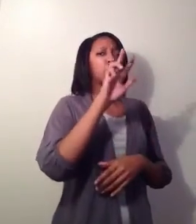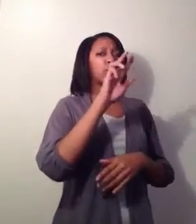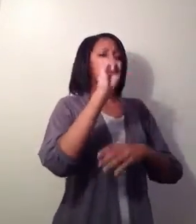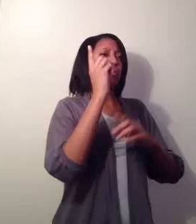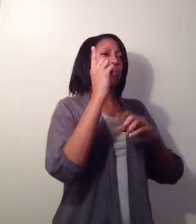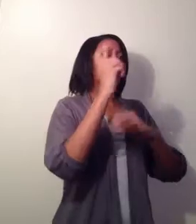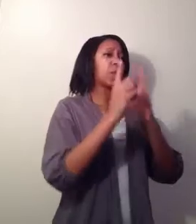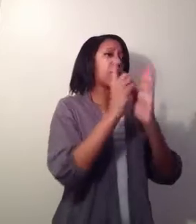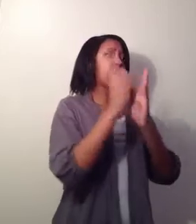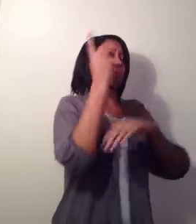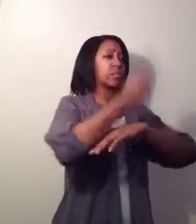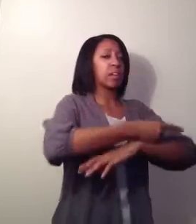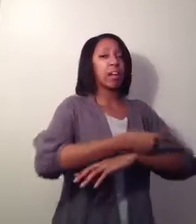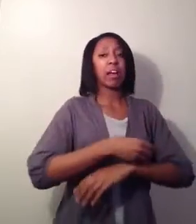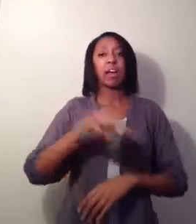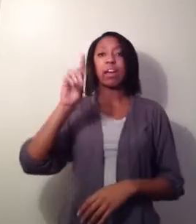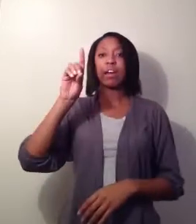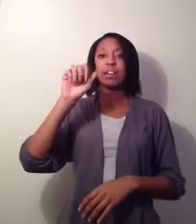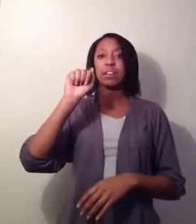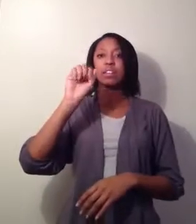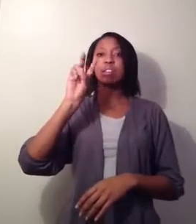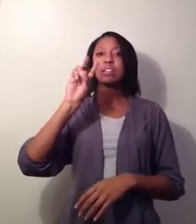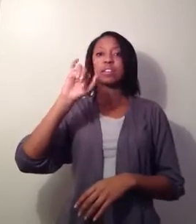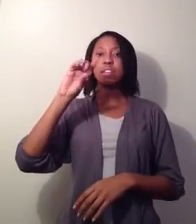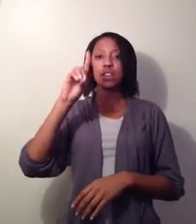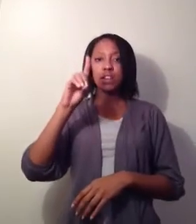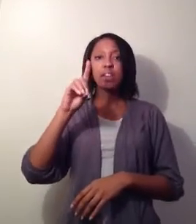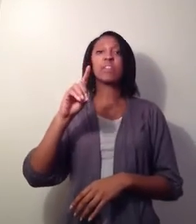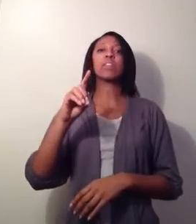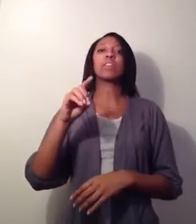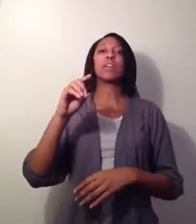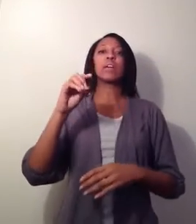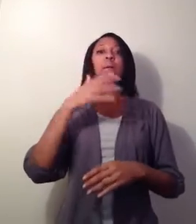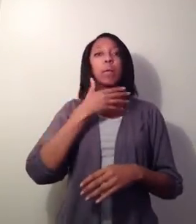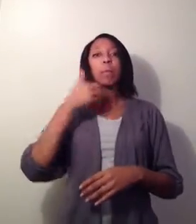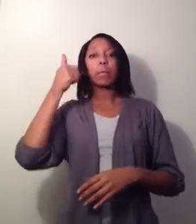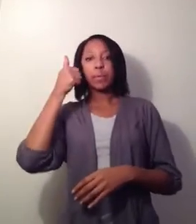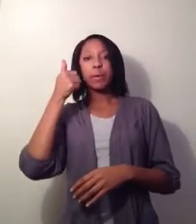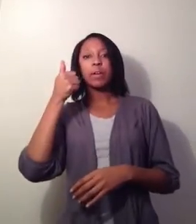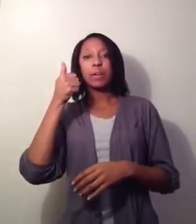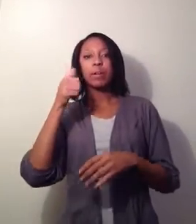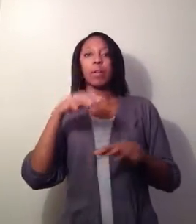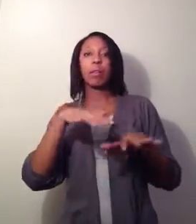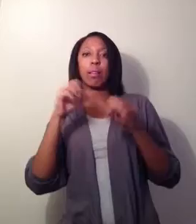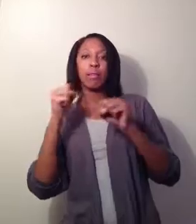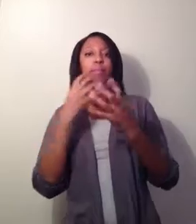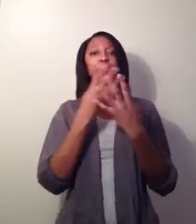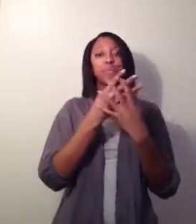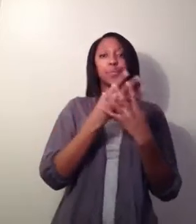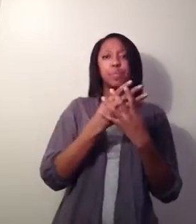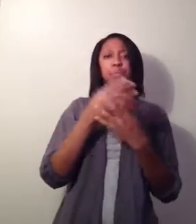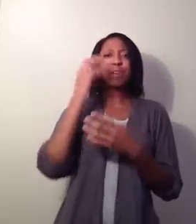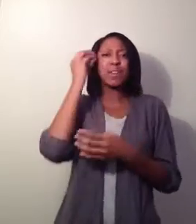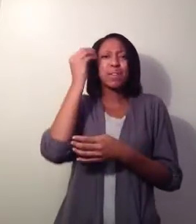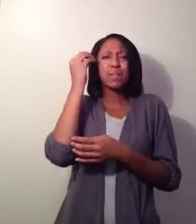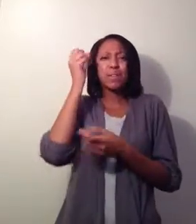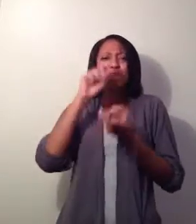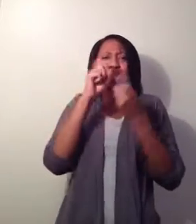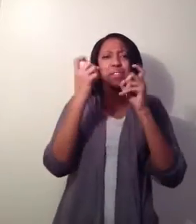David got better and got out of prison. He thought about changing his ways after serving so much prison time